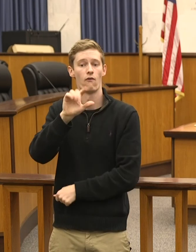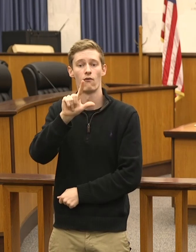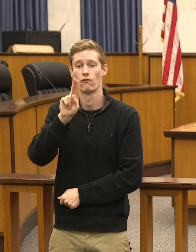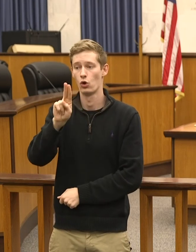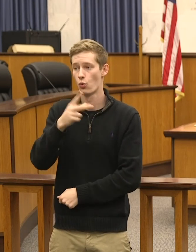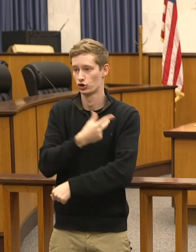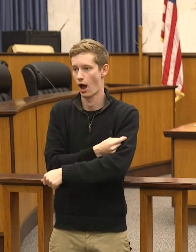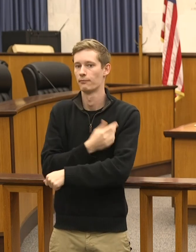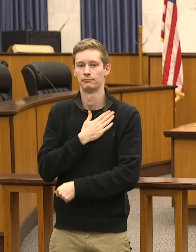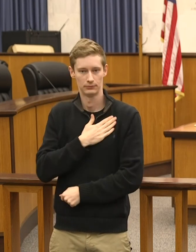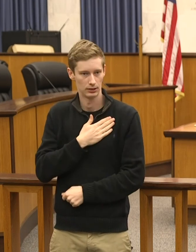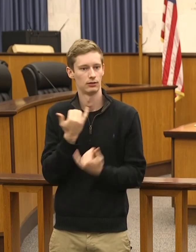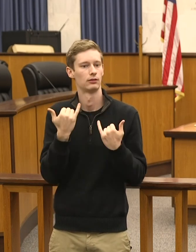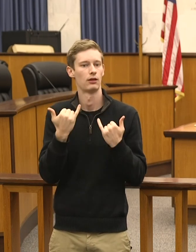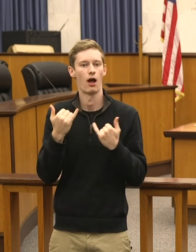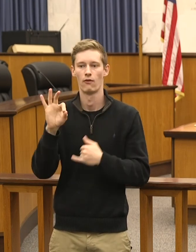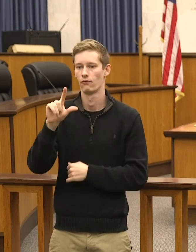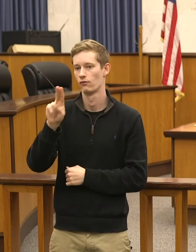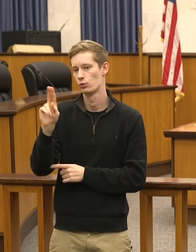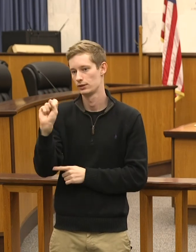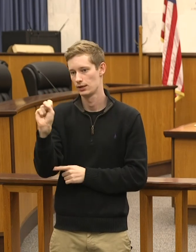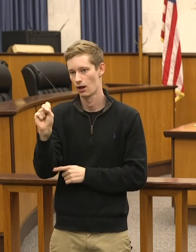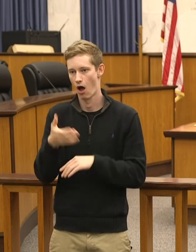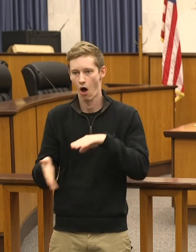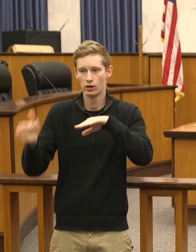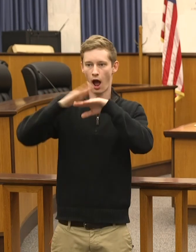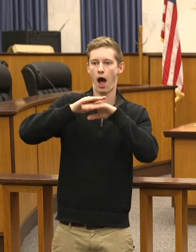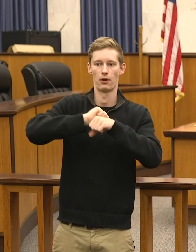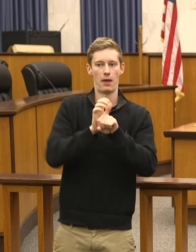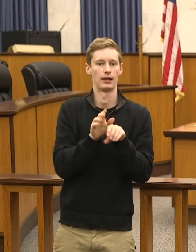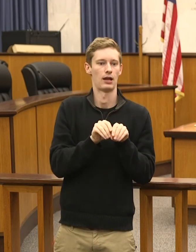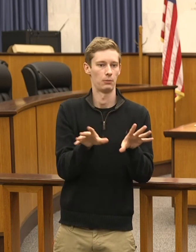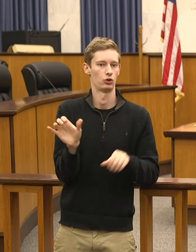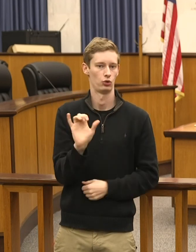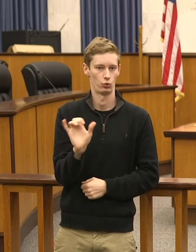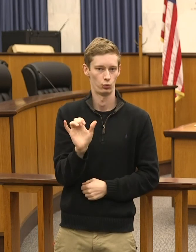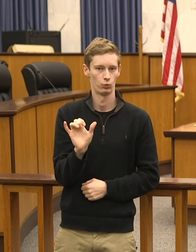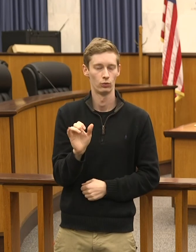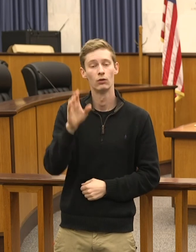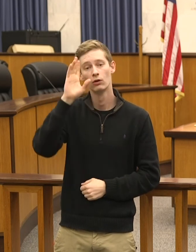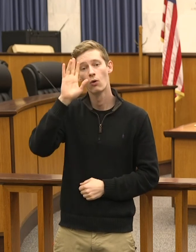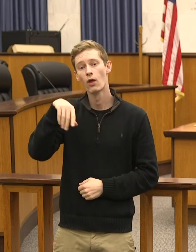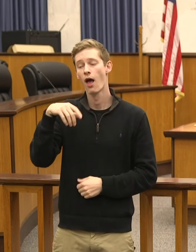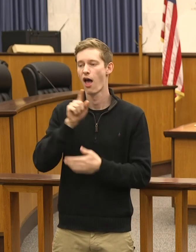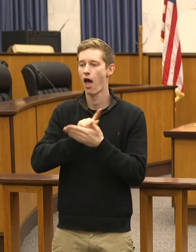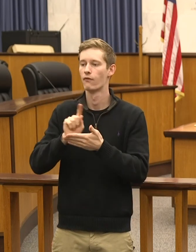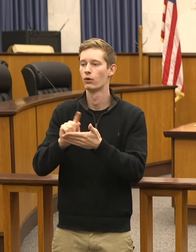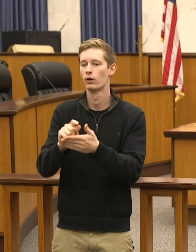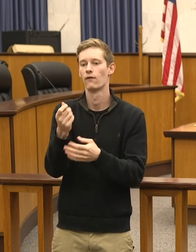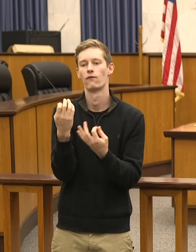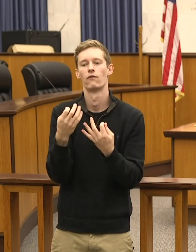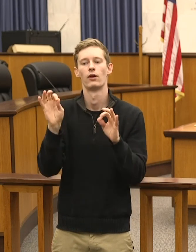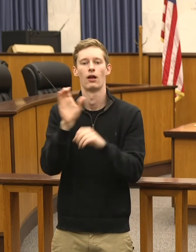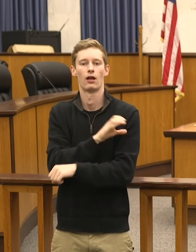flu season on top of a pandemic too. There are weekly free vaccination clinics around the city from